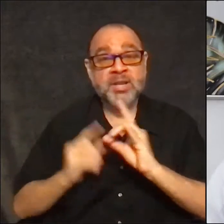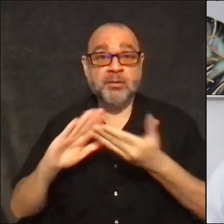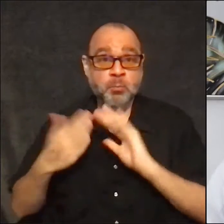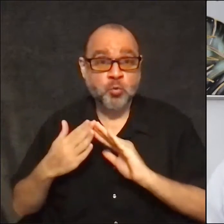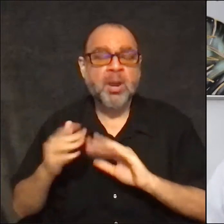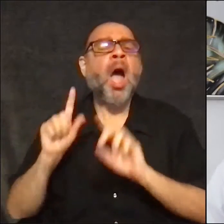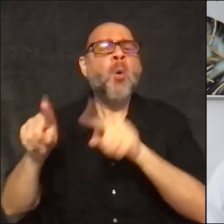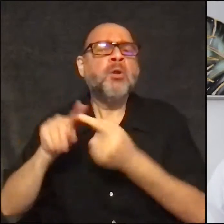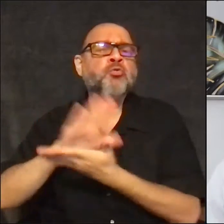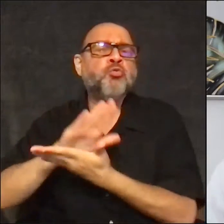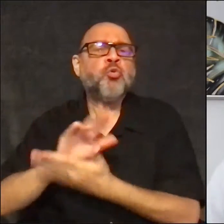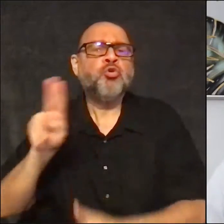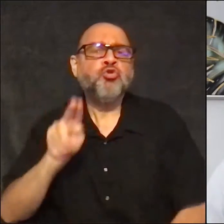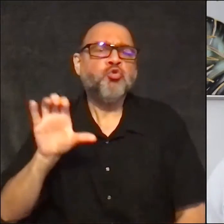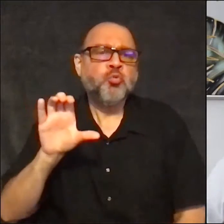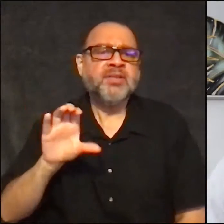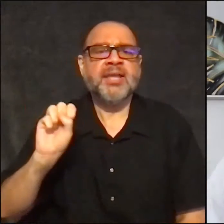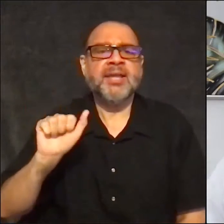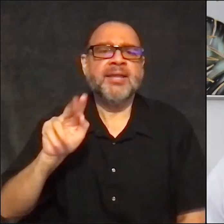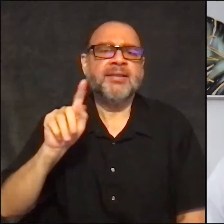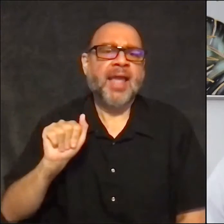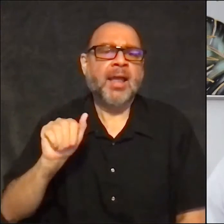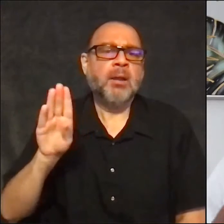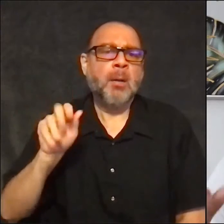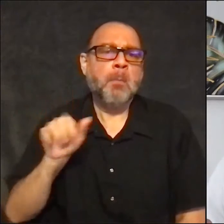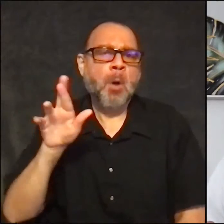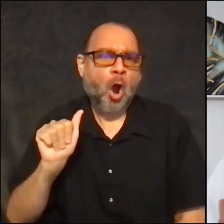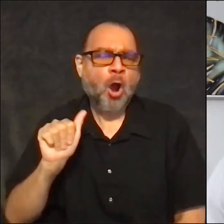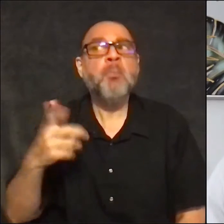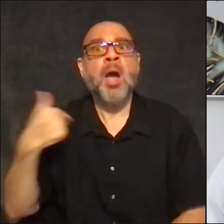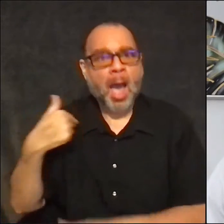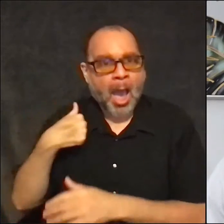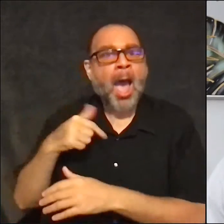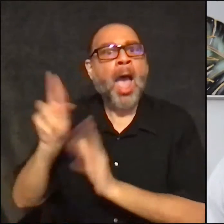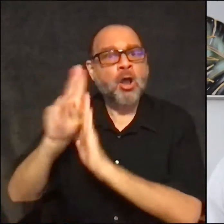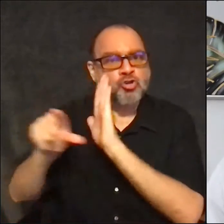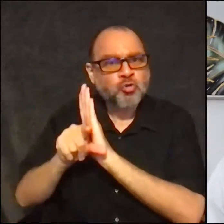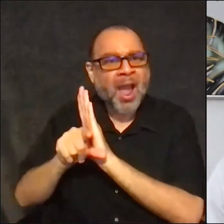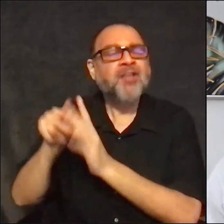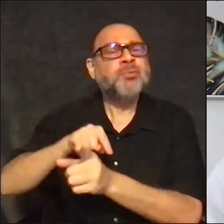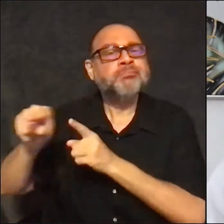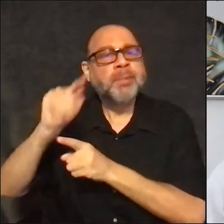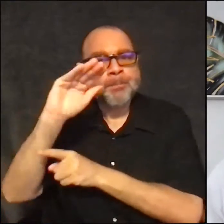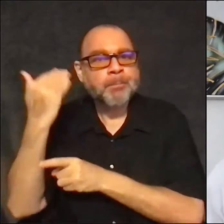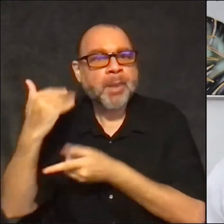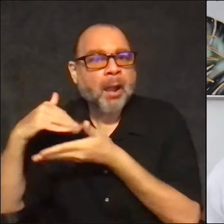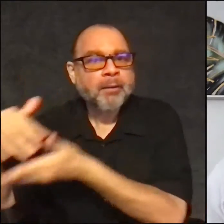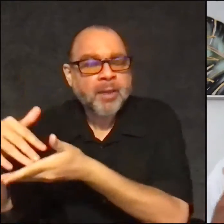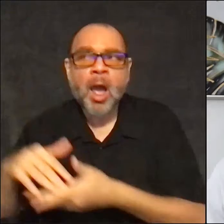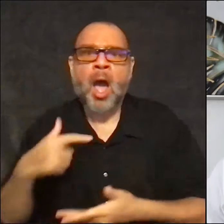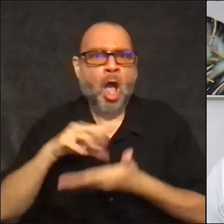Barbara, got my undergrad in Black Studies, and that's where I really learned in depth about racism in the United